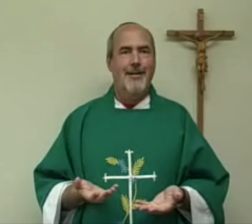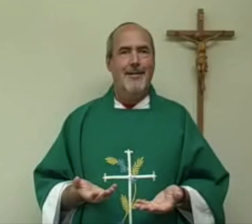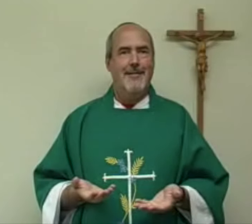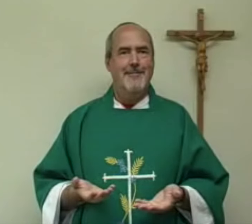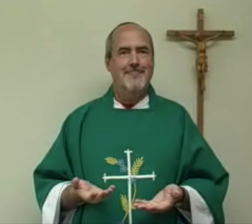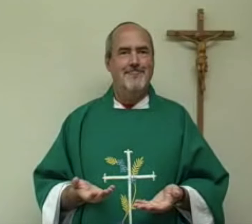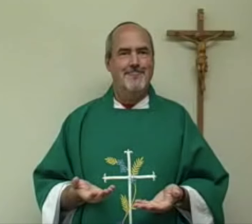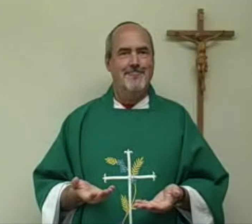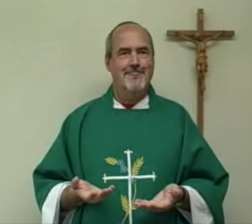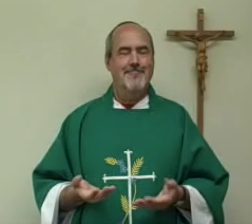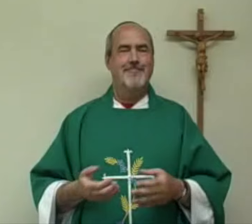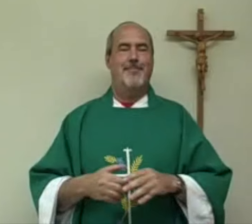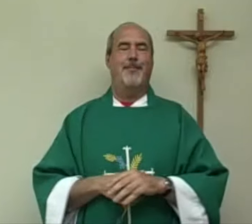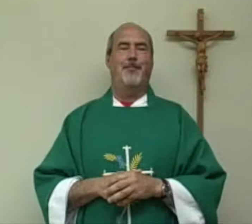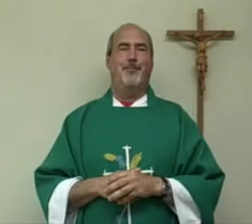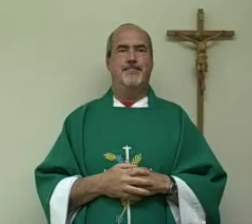and the apostles.